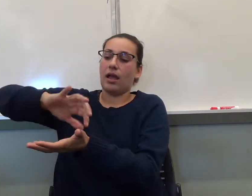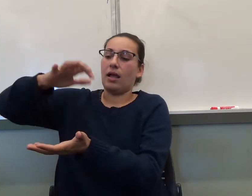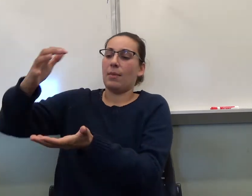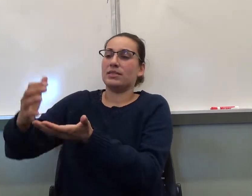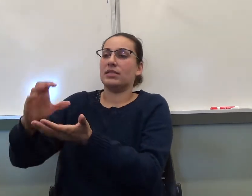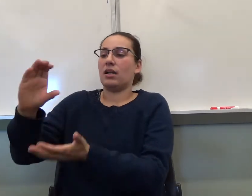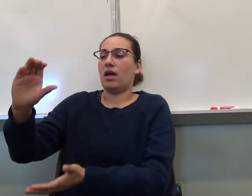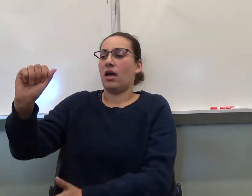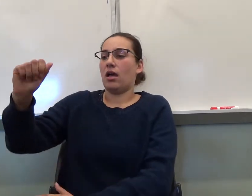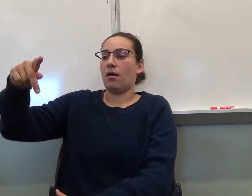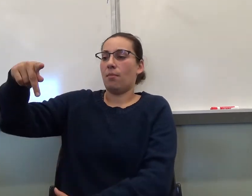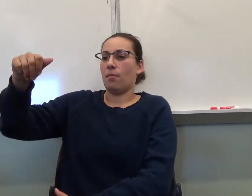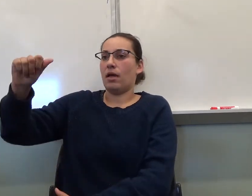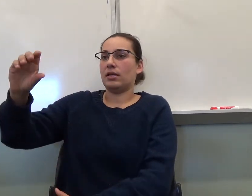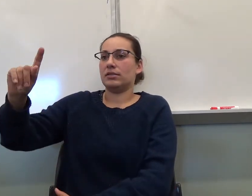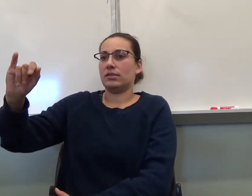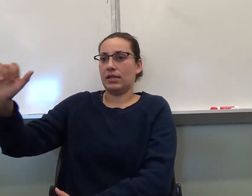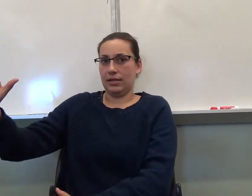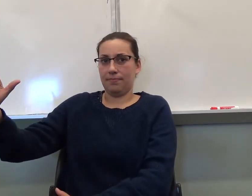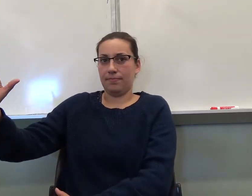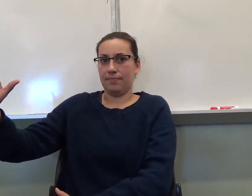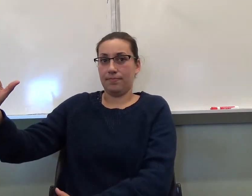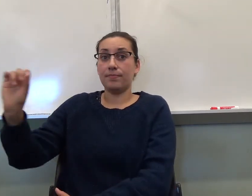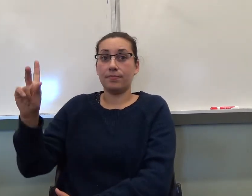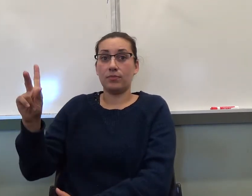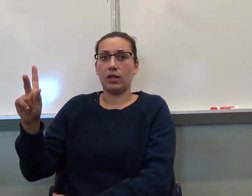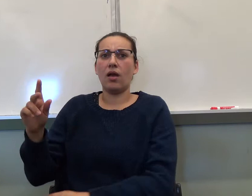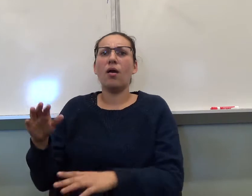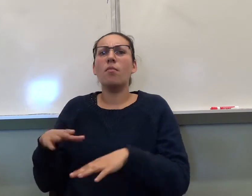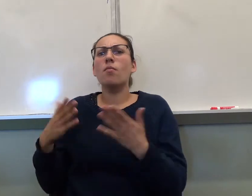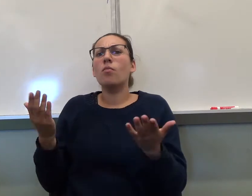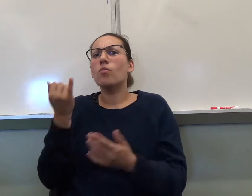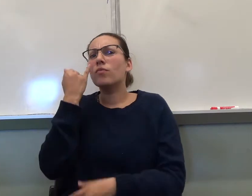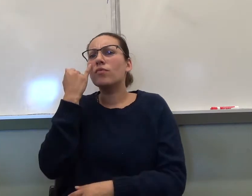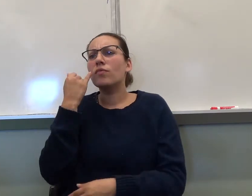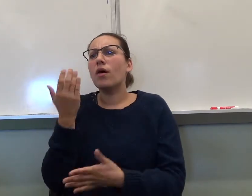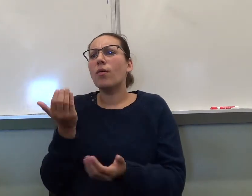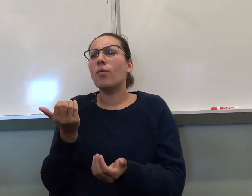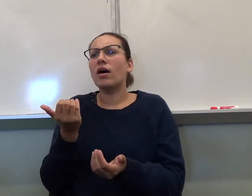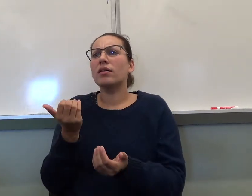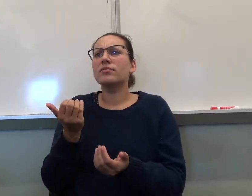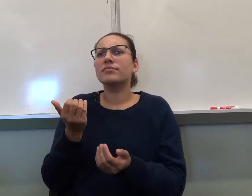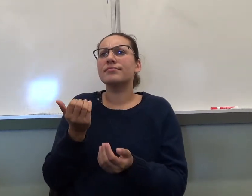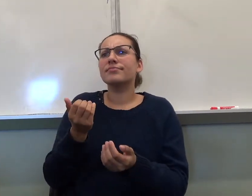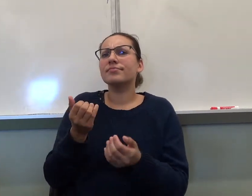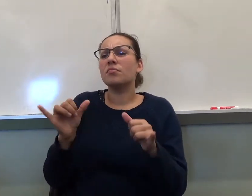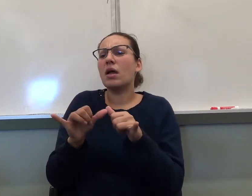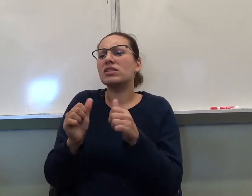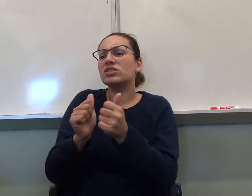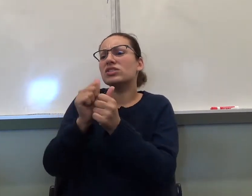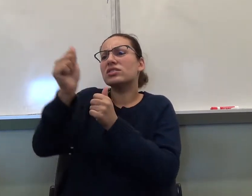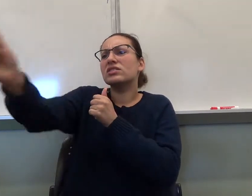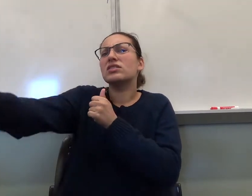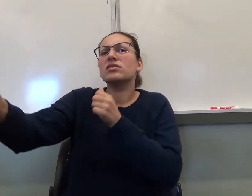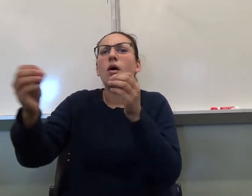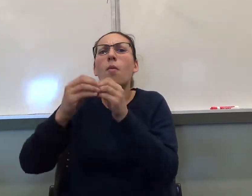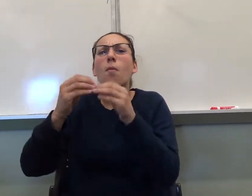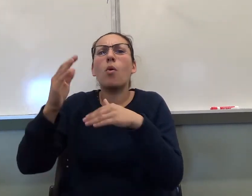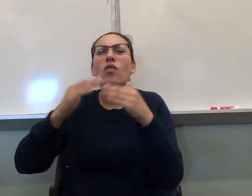tremendously. Now you say, well, yeah, but what if I want to go to a distance that's longer than a meter? This is a meter stick, okay?